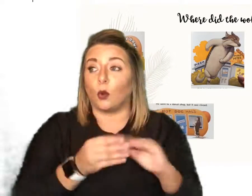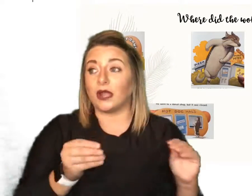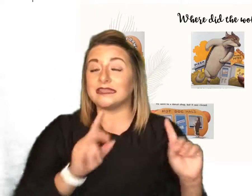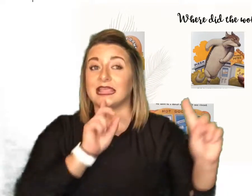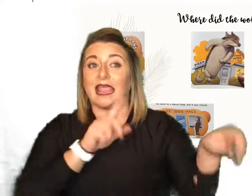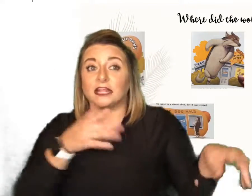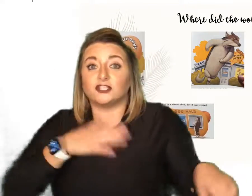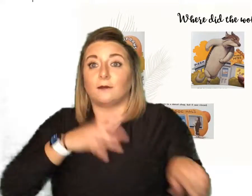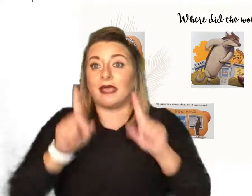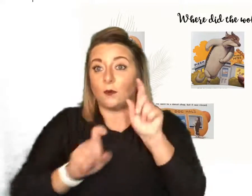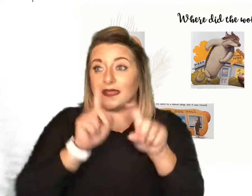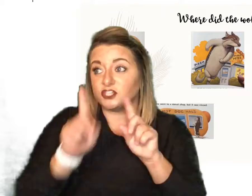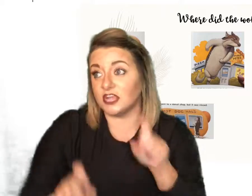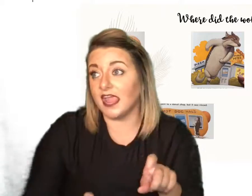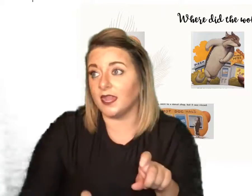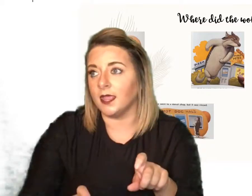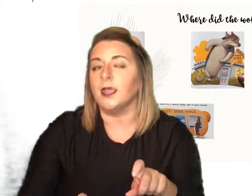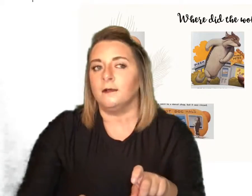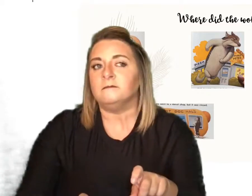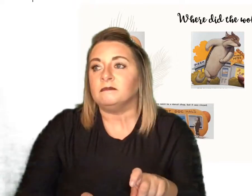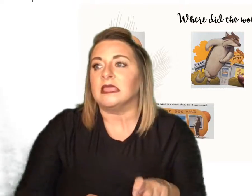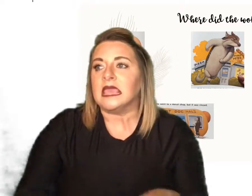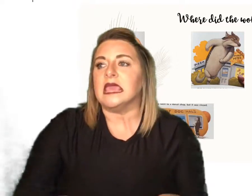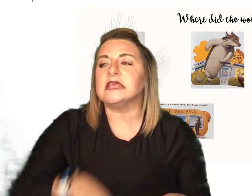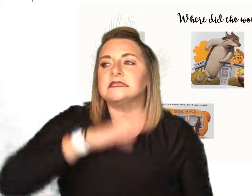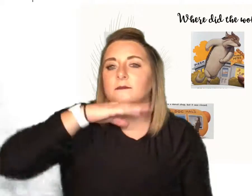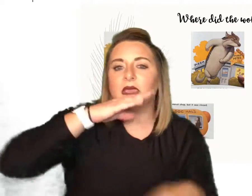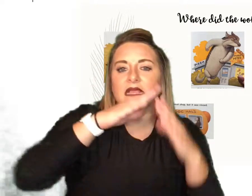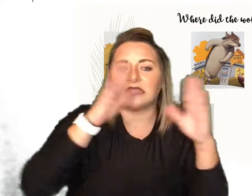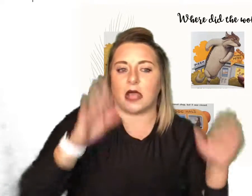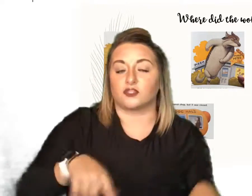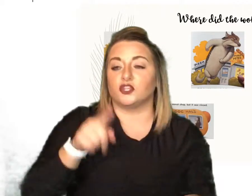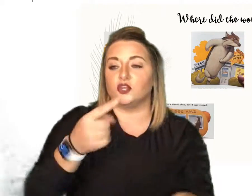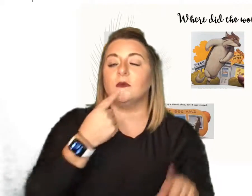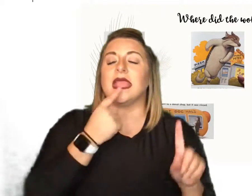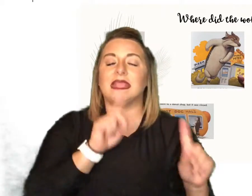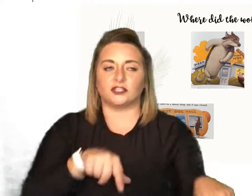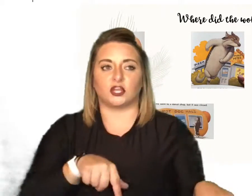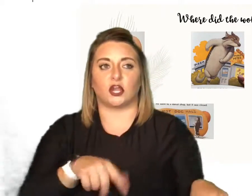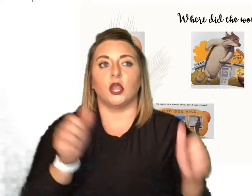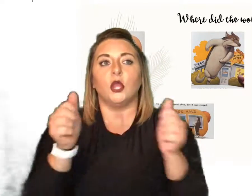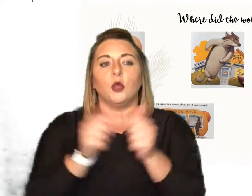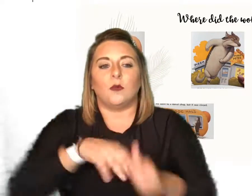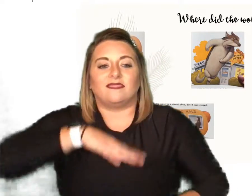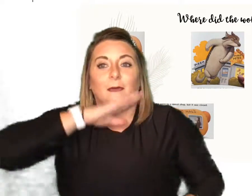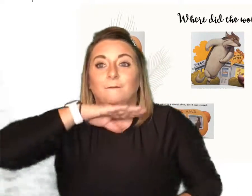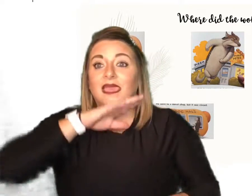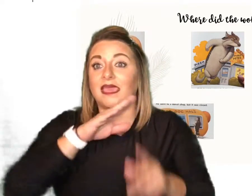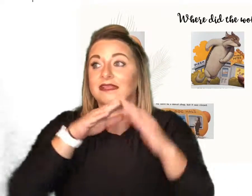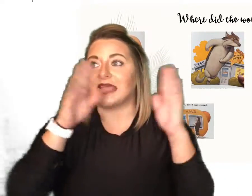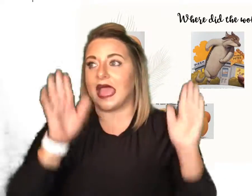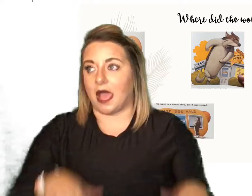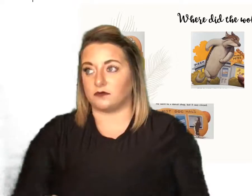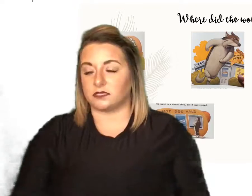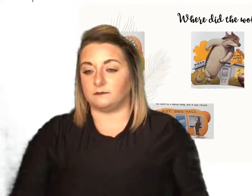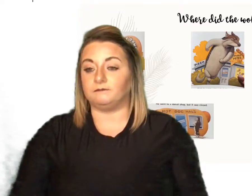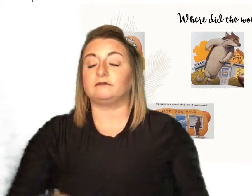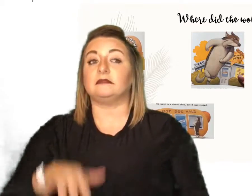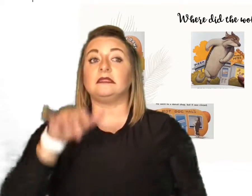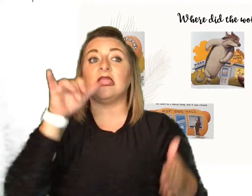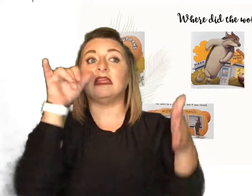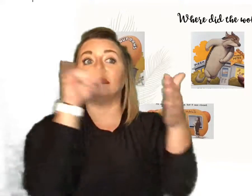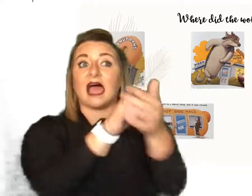in this story, to answer my question, is the pig's house. You answered with the pig's